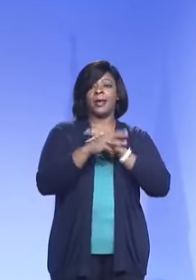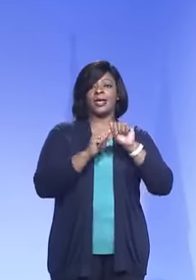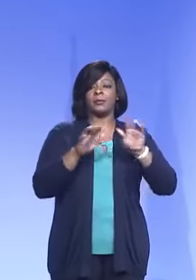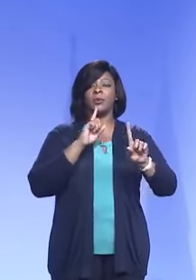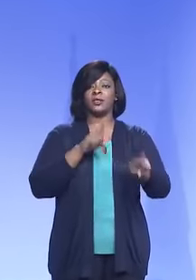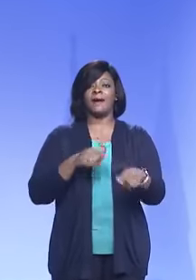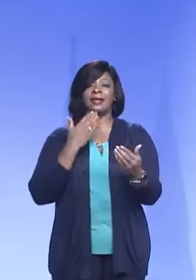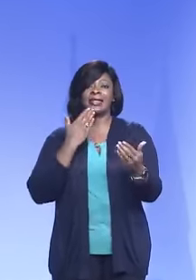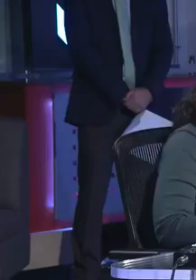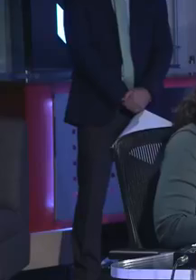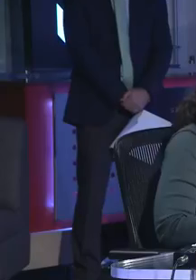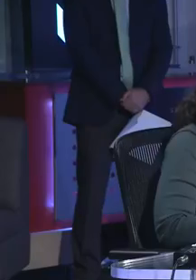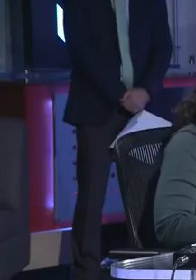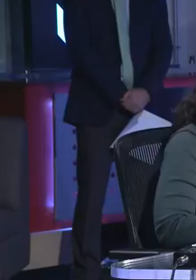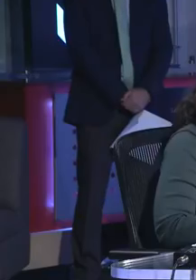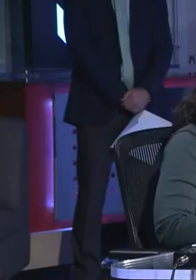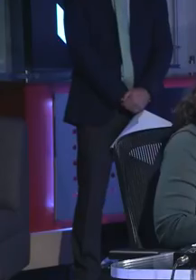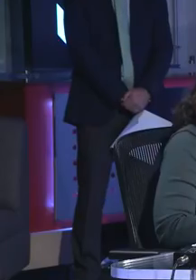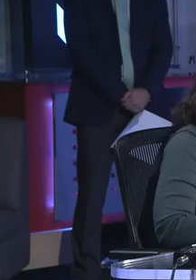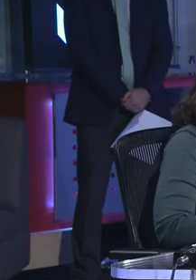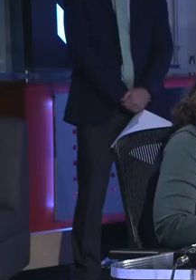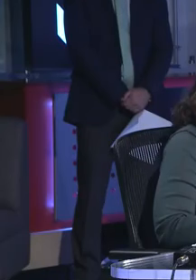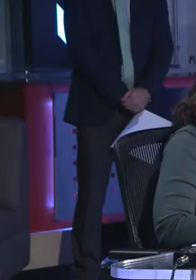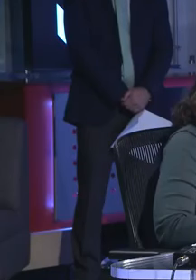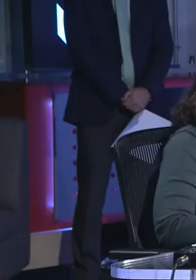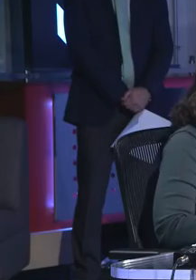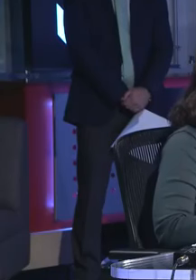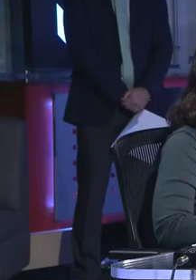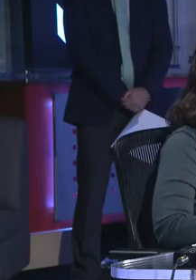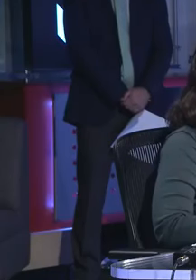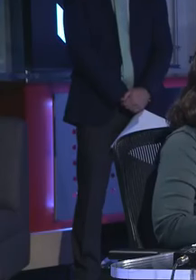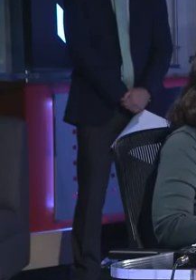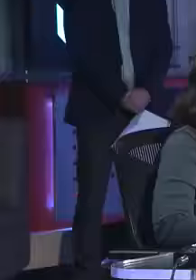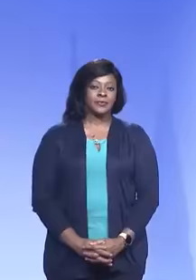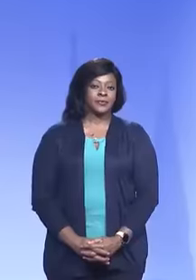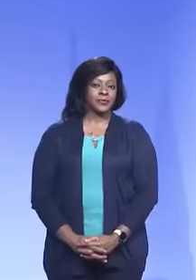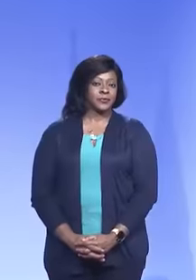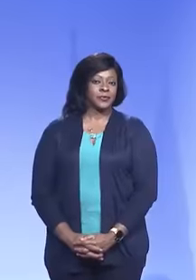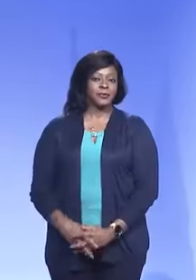response. Thanks. Dominique Dillon, Fox 13.